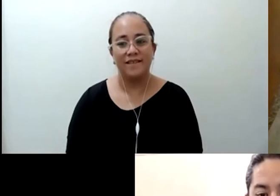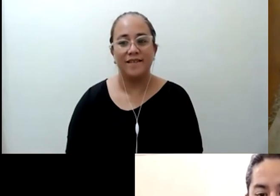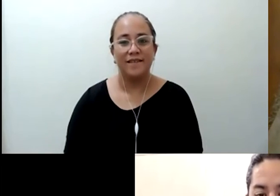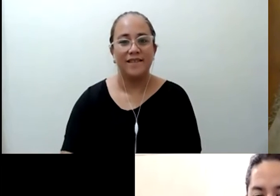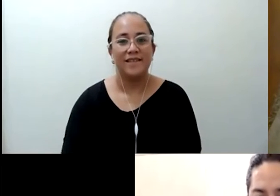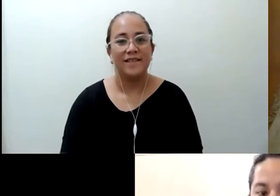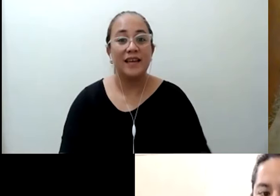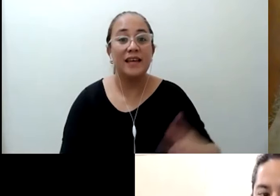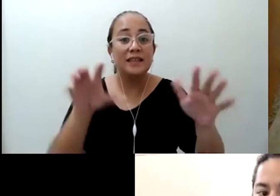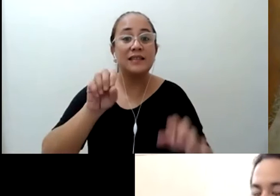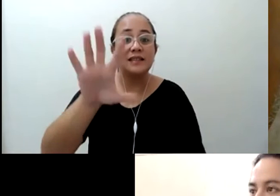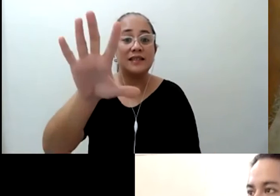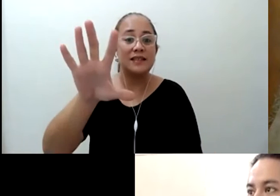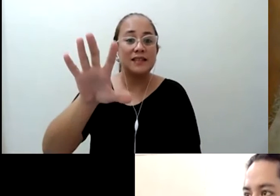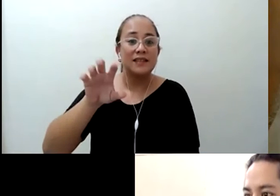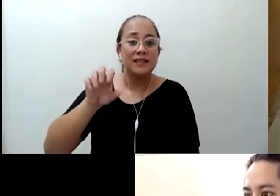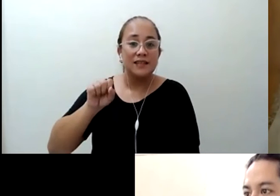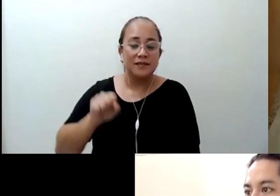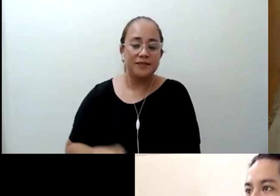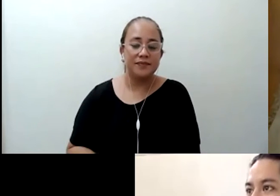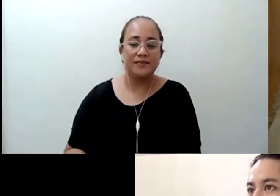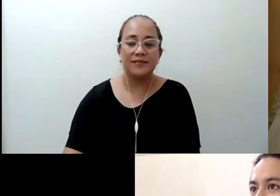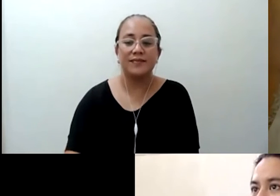Chuck is asking what am I going to present?